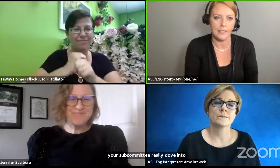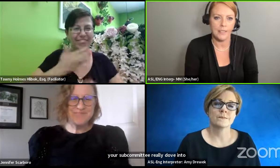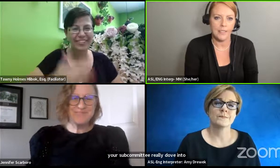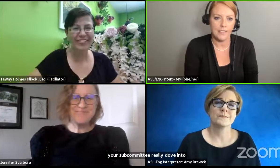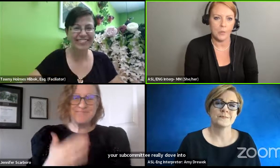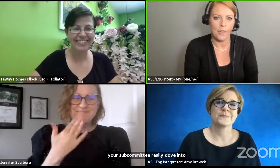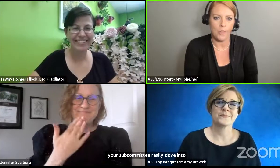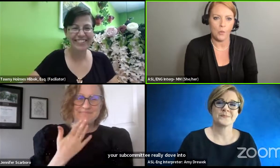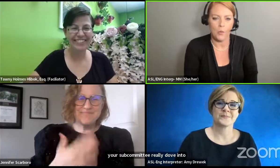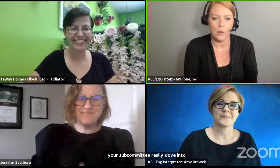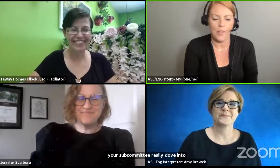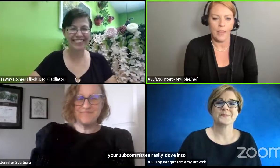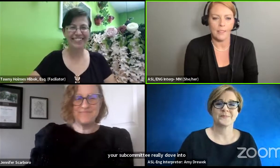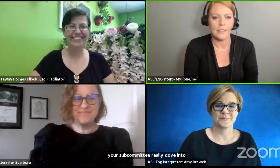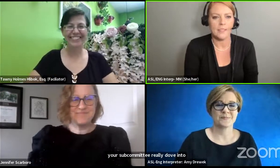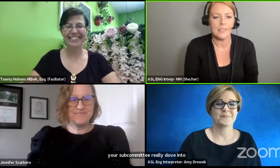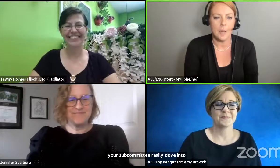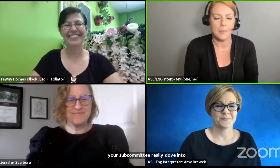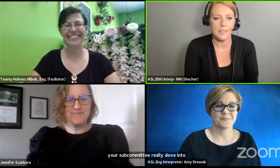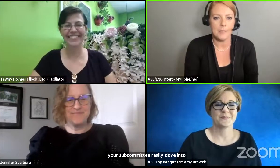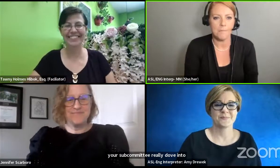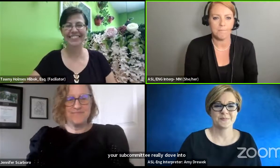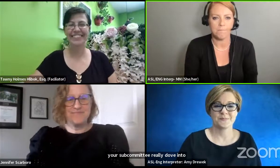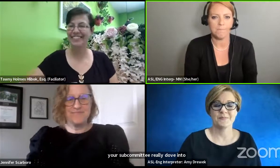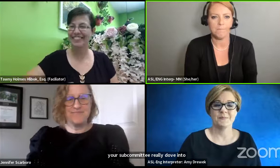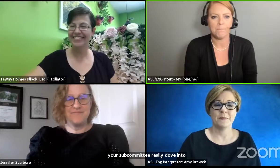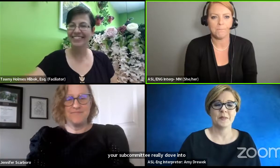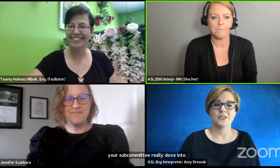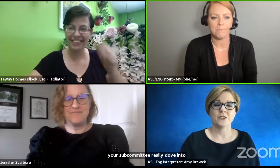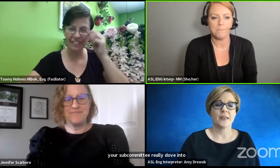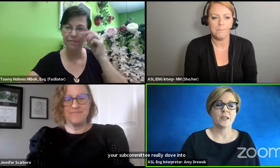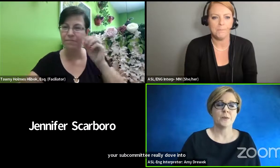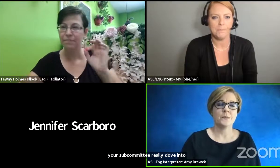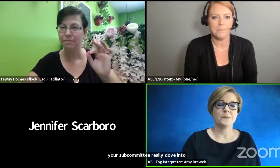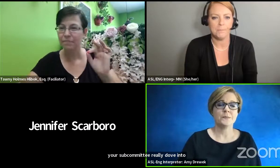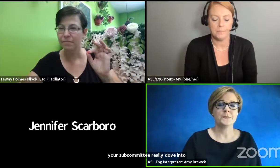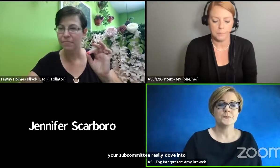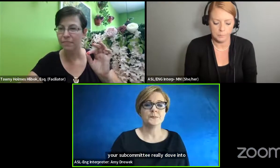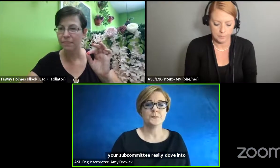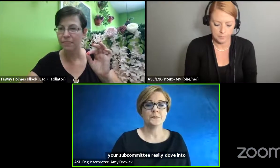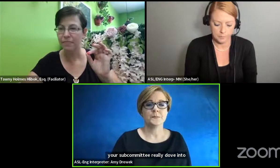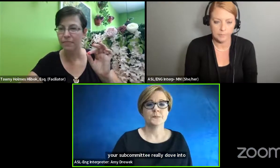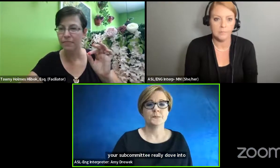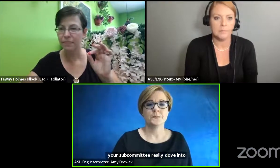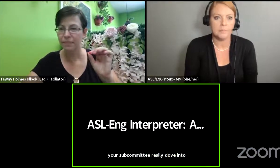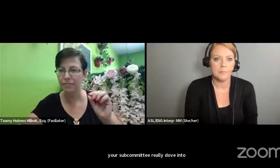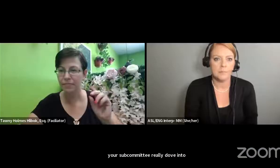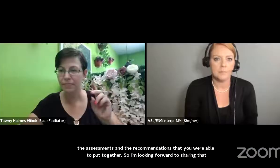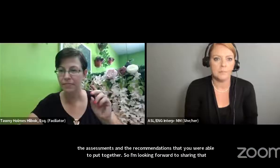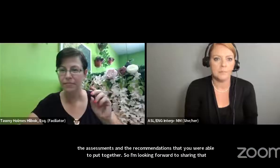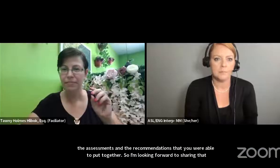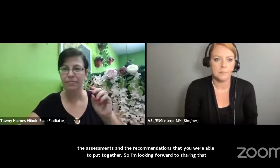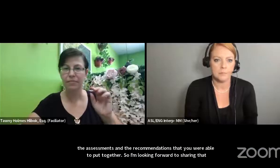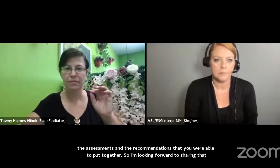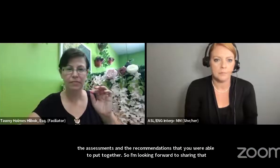this meeting. So thank you for that synopsis. My pleasure. Thank you.